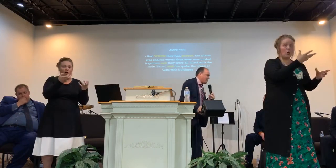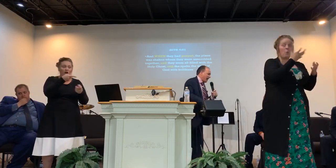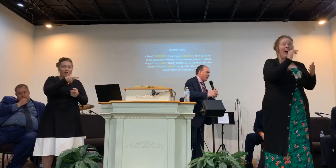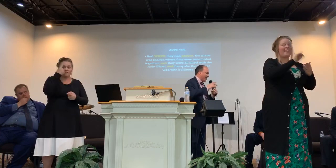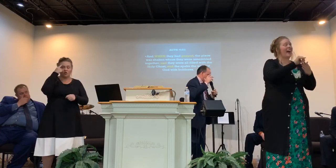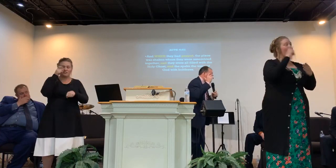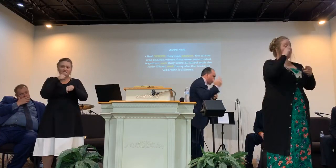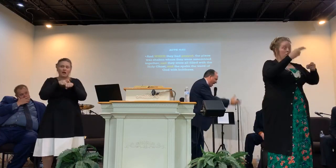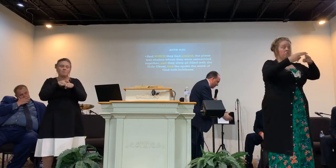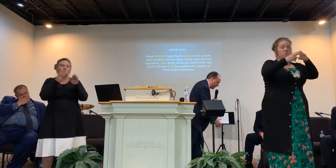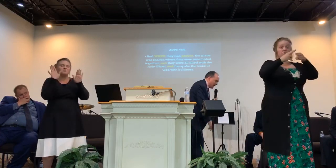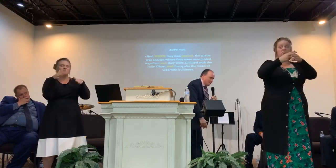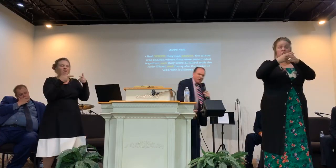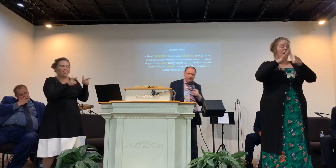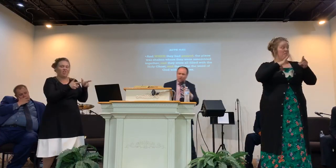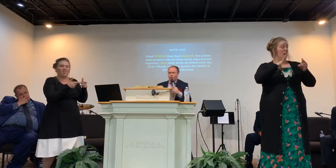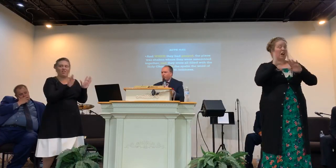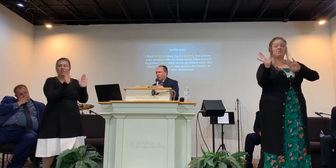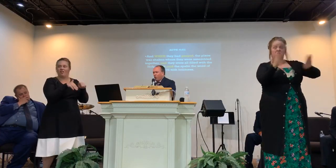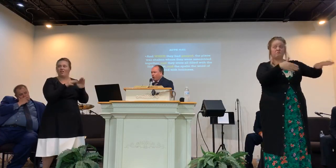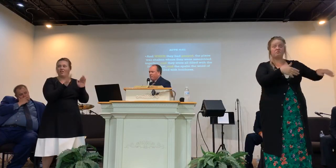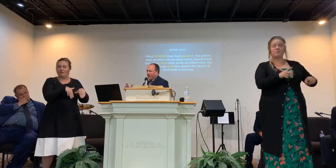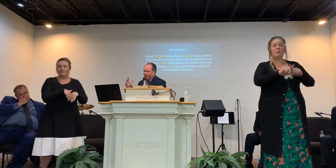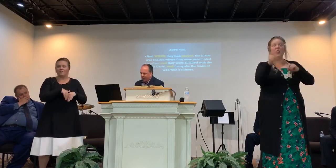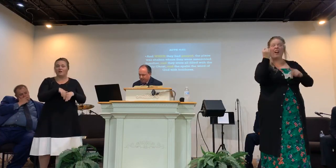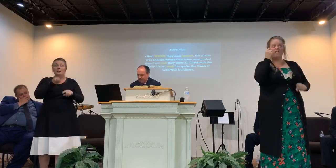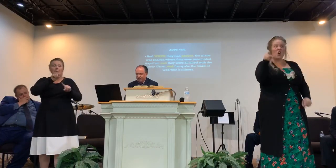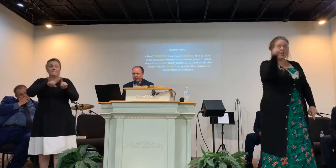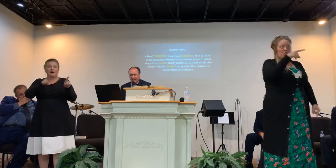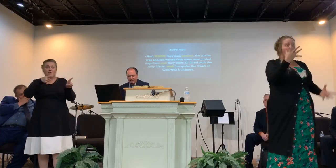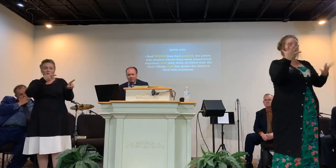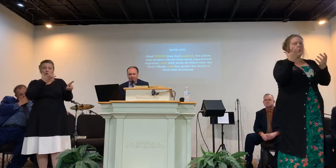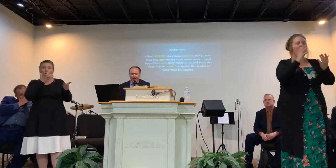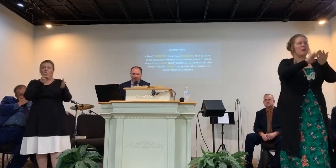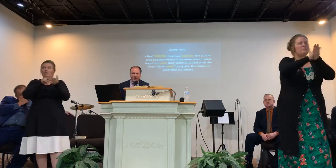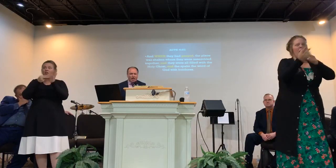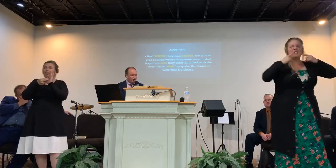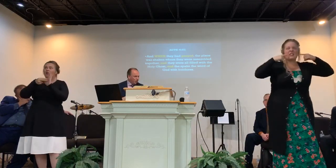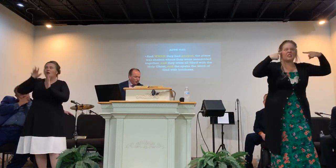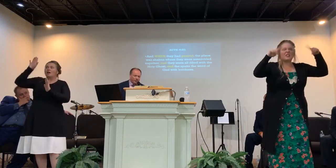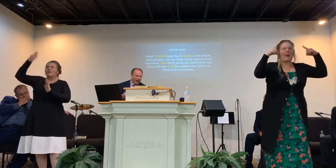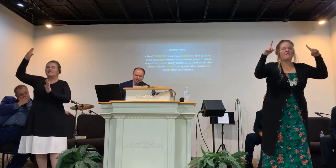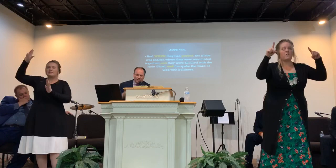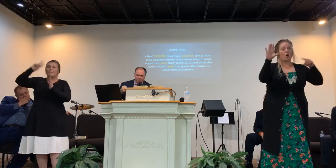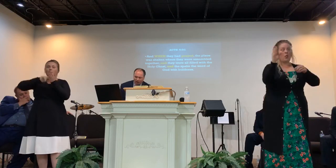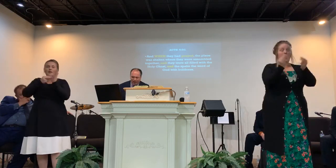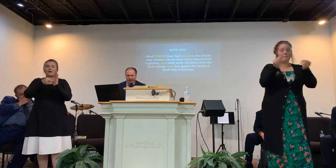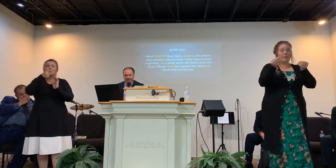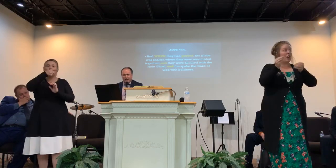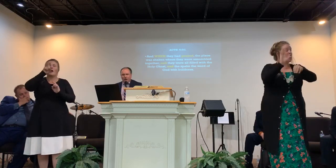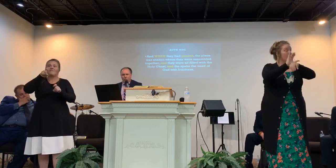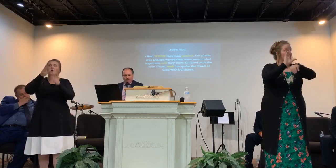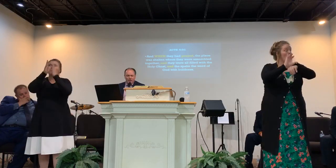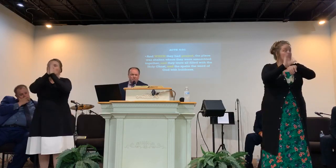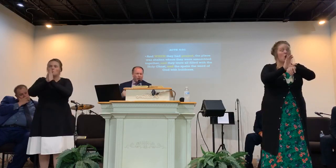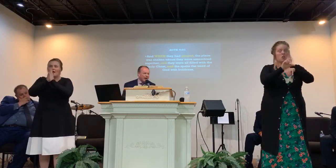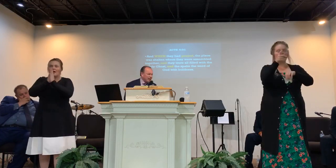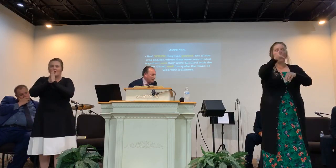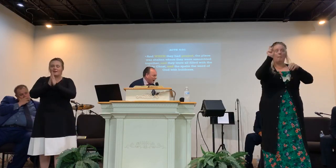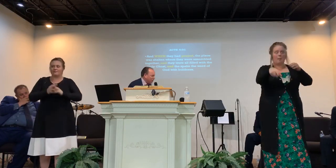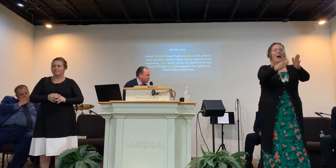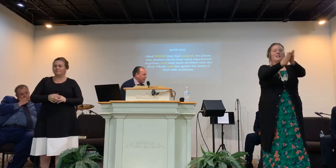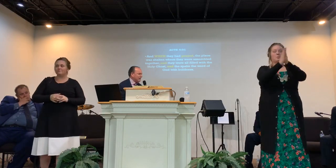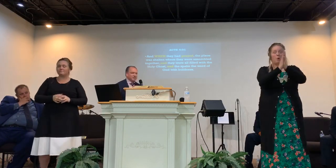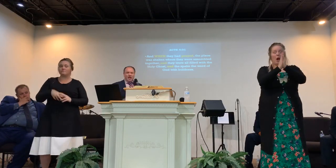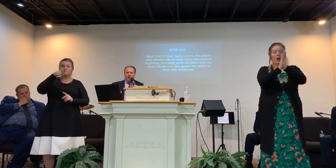a time, and I'll let you have it. But if you really want to be effective in the kingdom of God, you've got to pray. When they